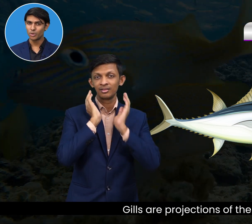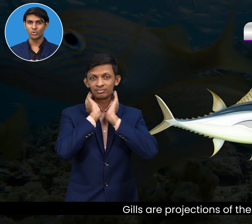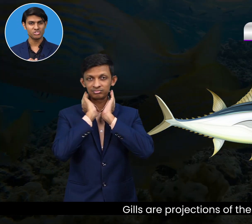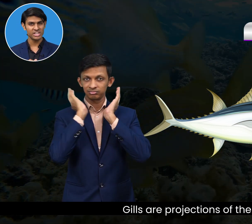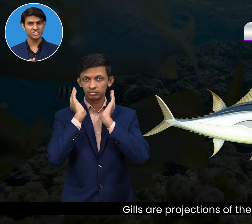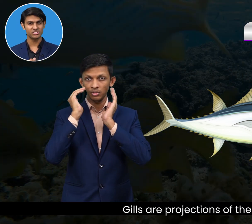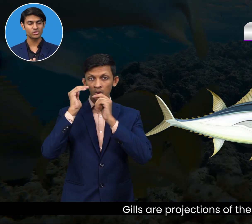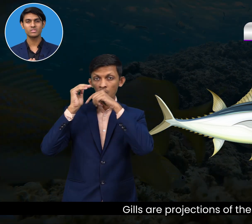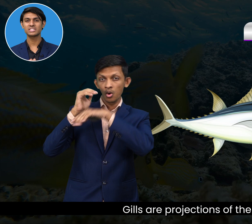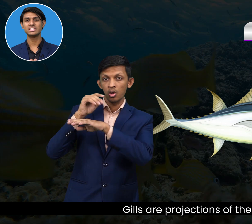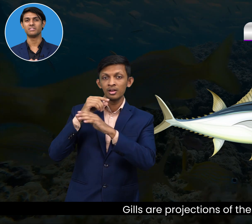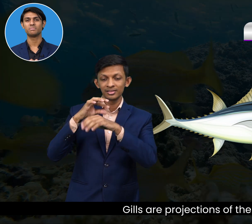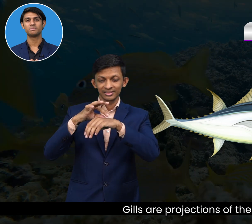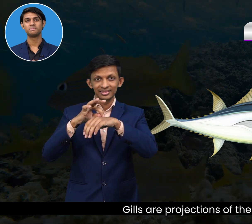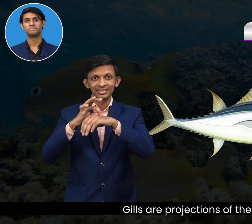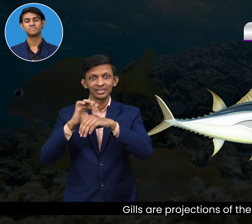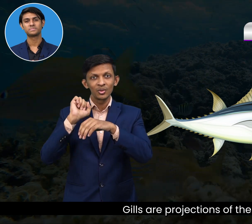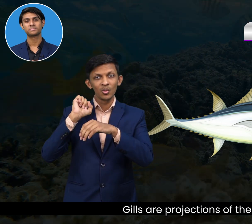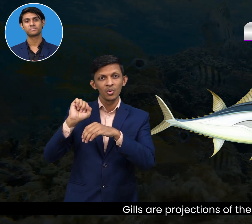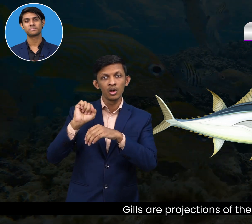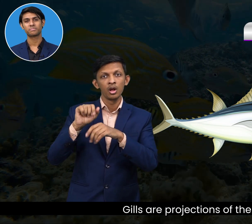Gills are projections of the skin.